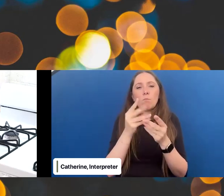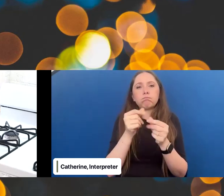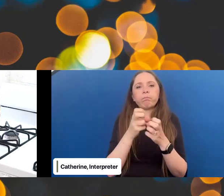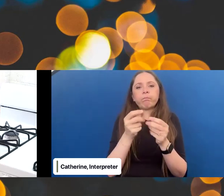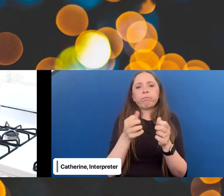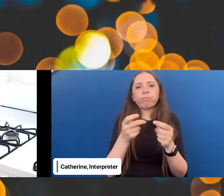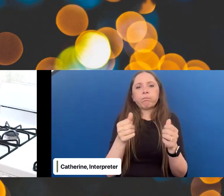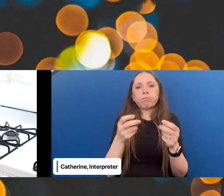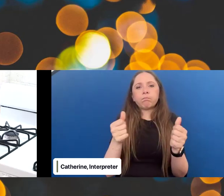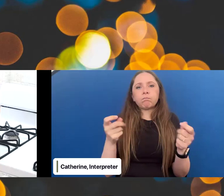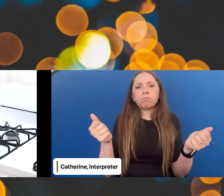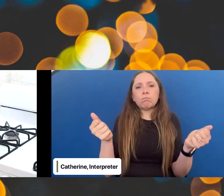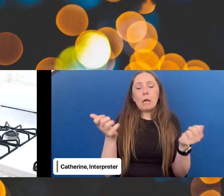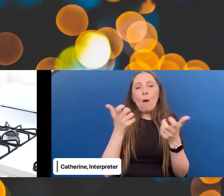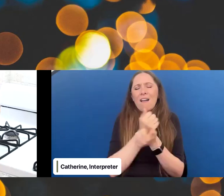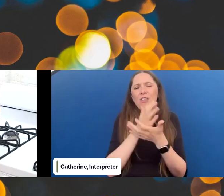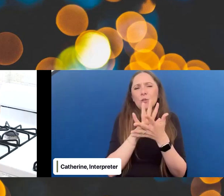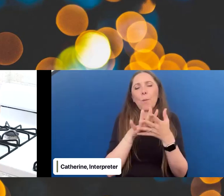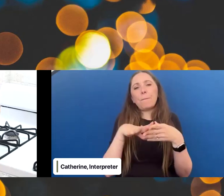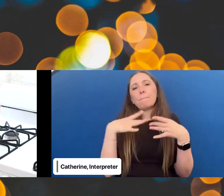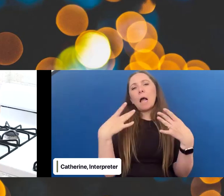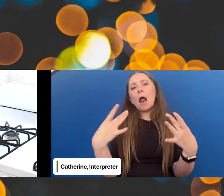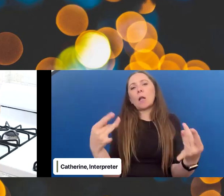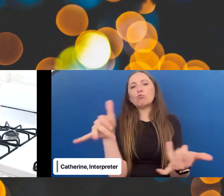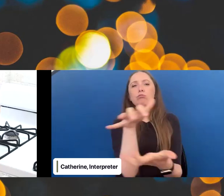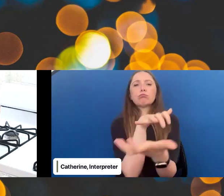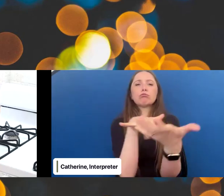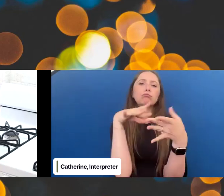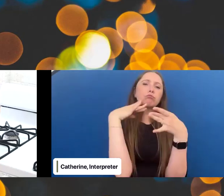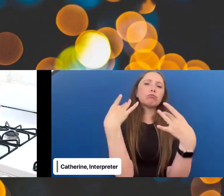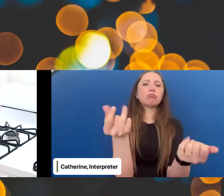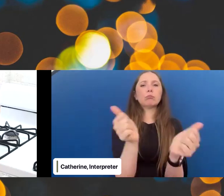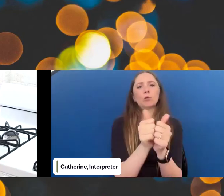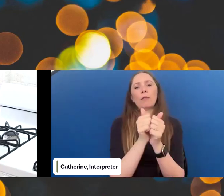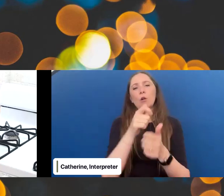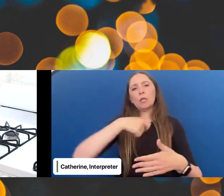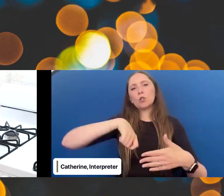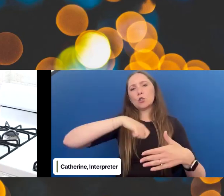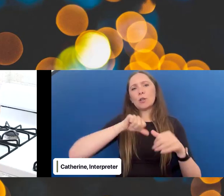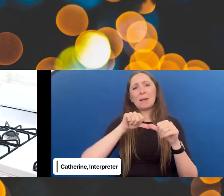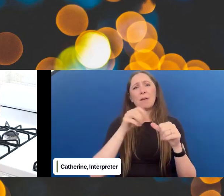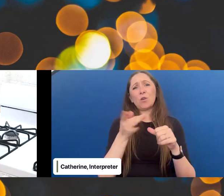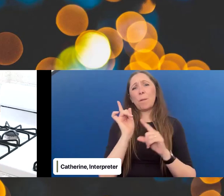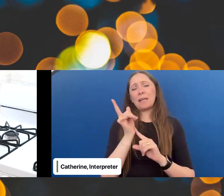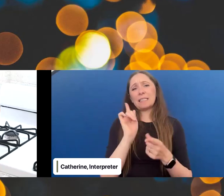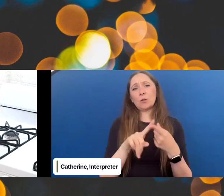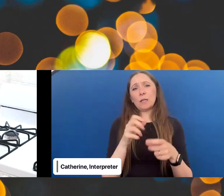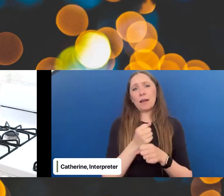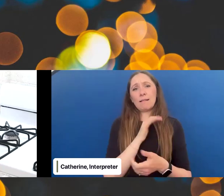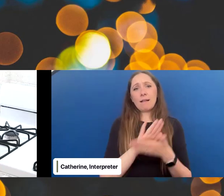You want it all to melt together, okay? And just keep stirring it for another couple minutes till you get a